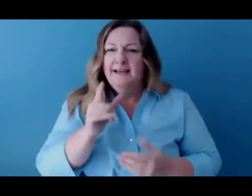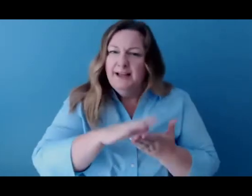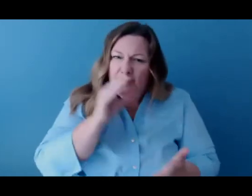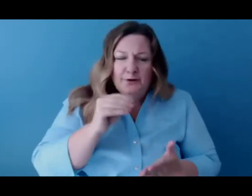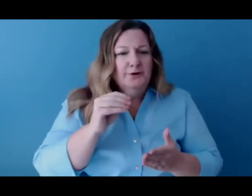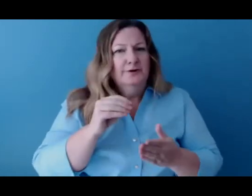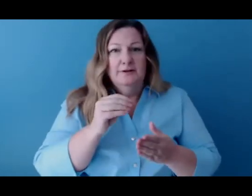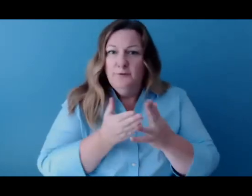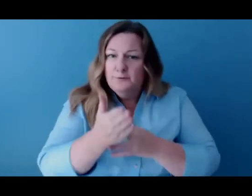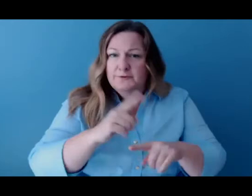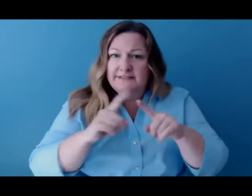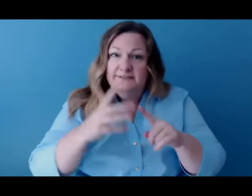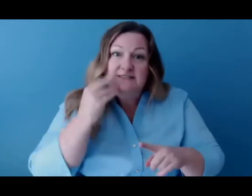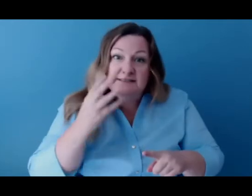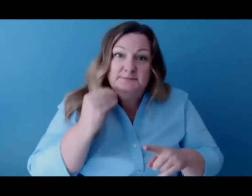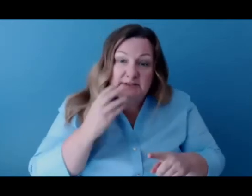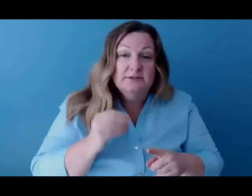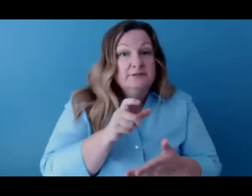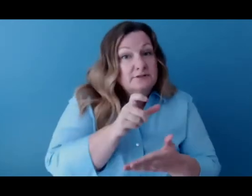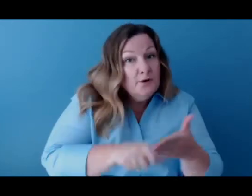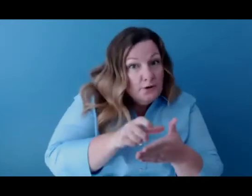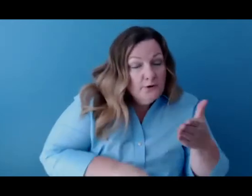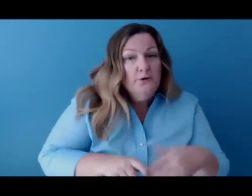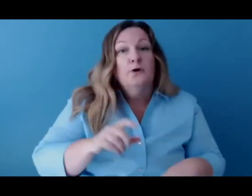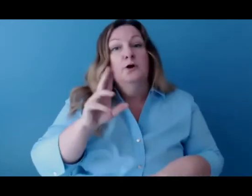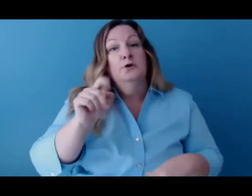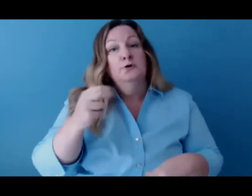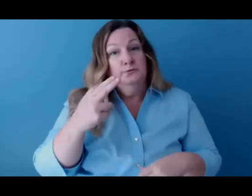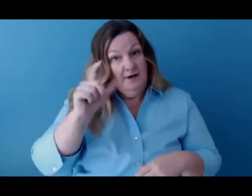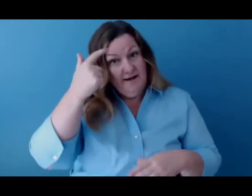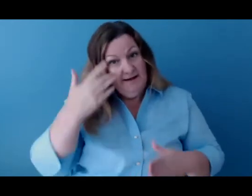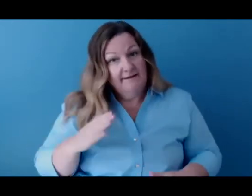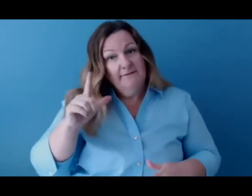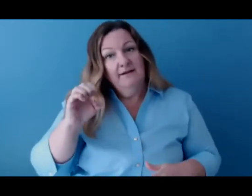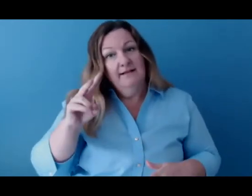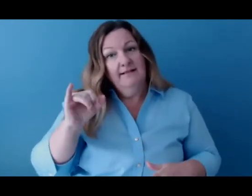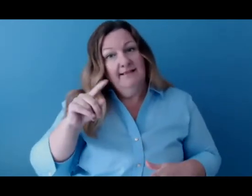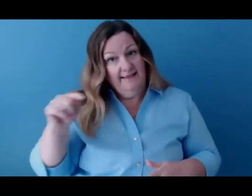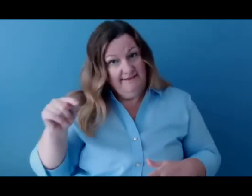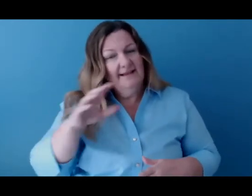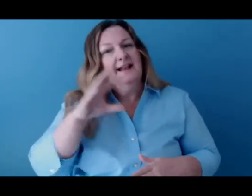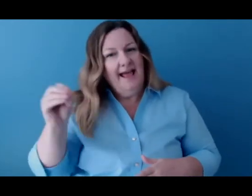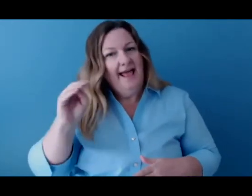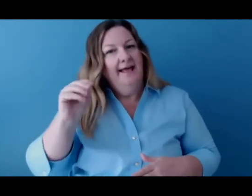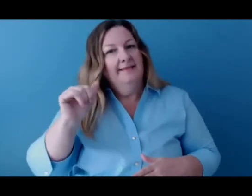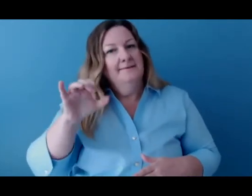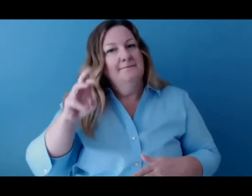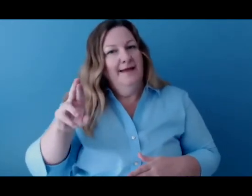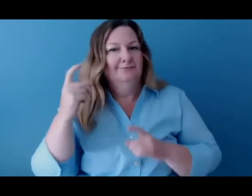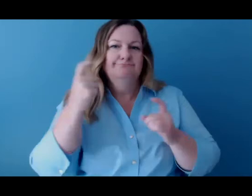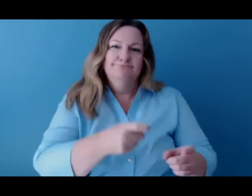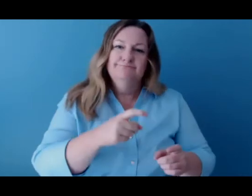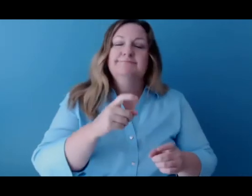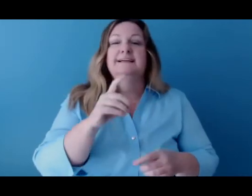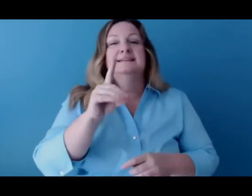magazines to being honored by Governor Leavitt and the Utah legislature to the late Mayor Glenn J. Meekham dedicating December